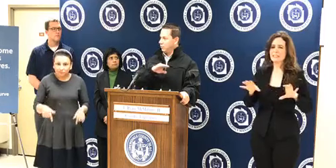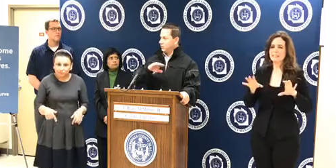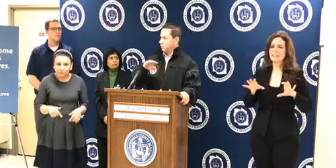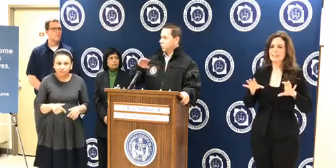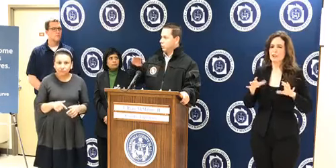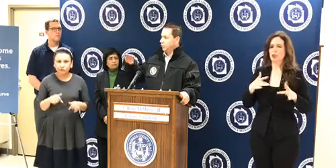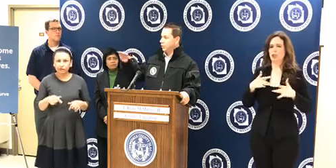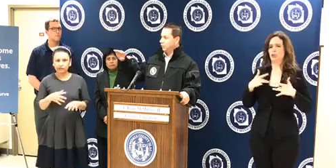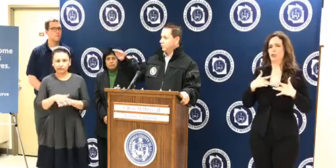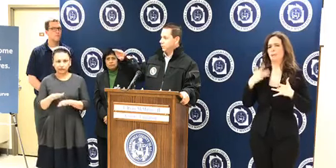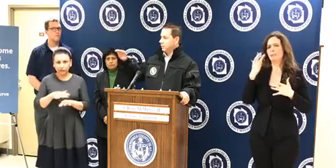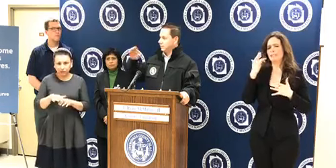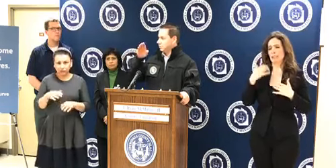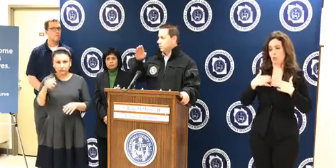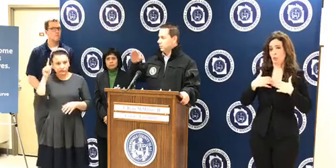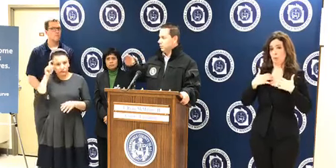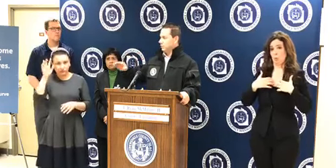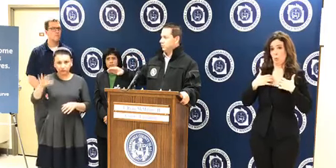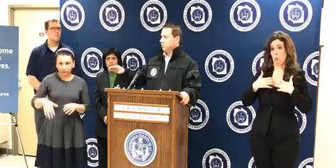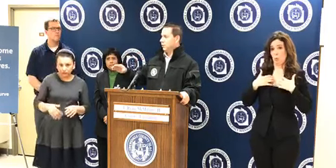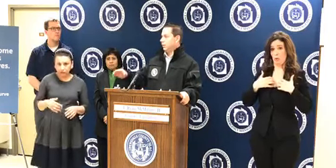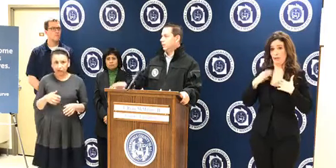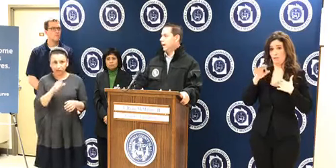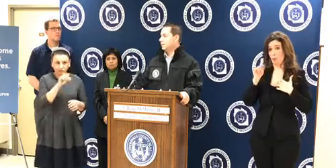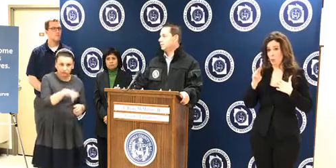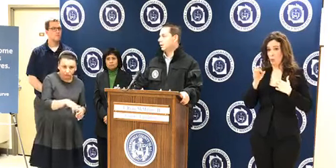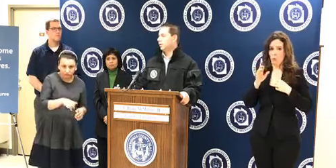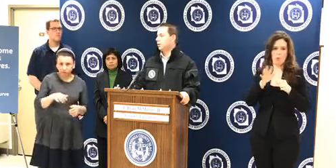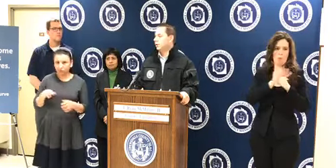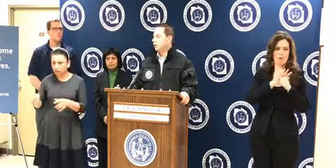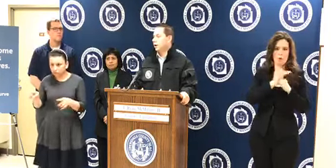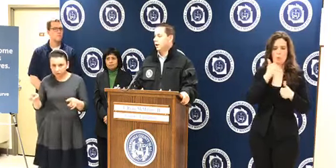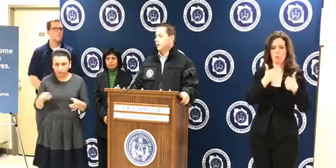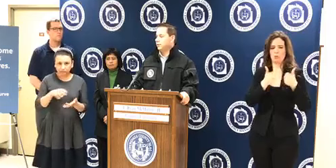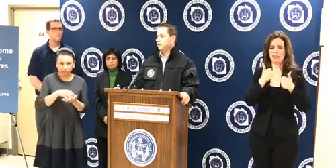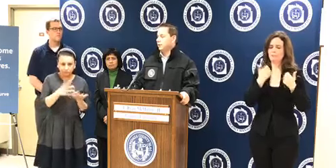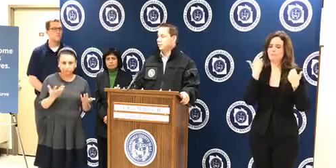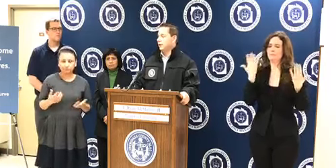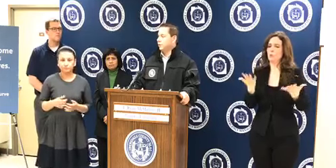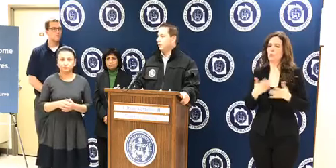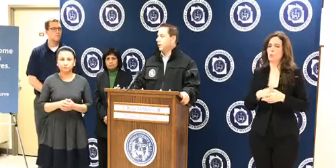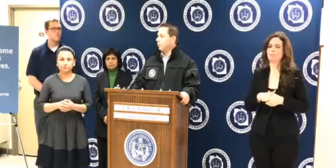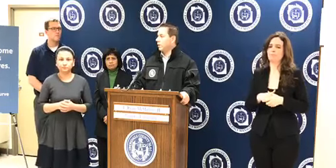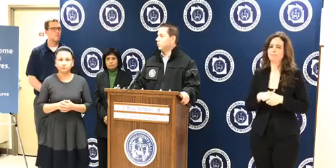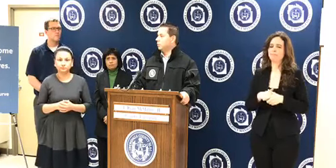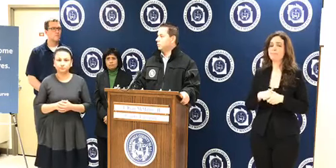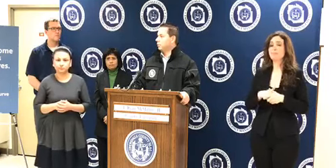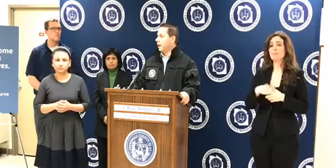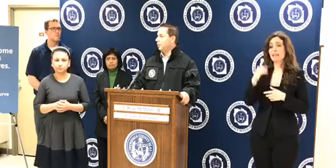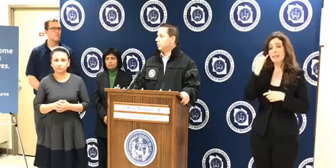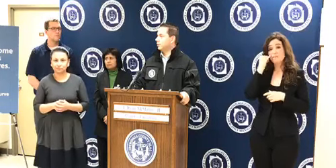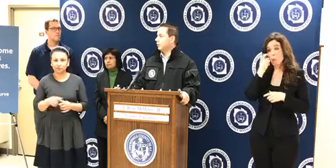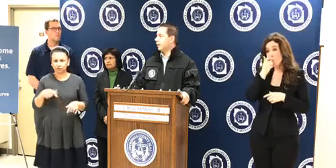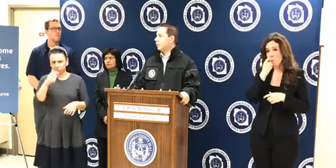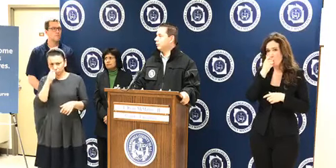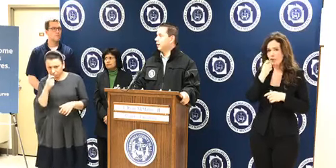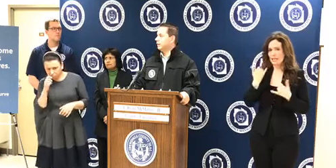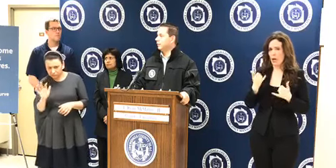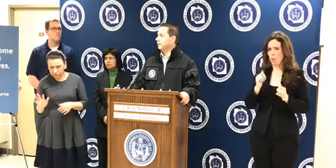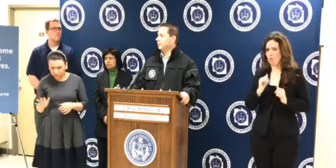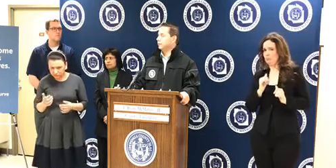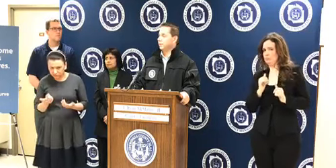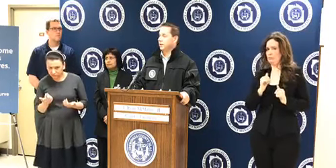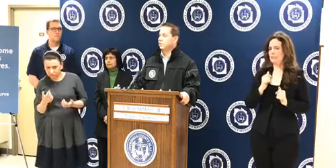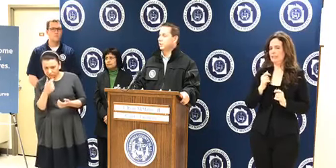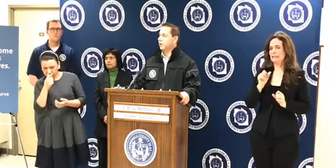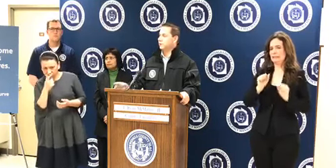about that respiratory curve was like this one, it should be going like that. So if you got a cold now, we got to rule you out that you don't got